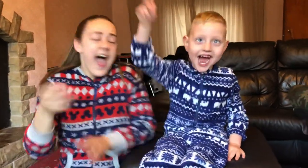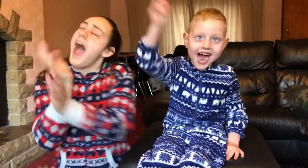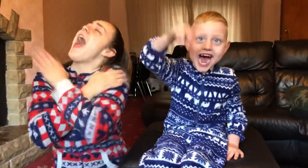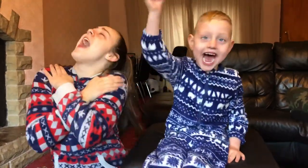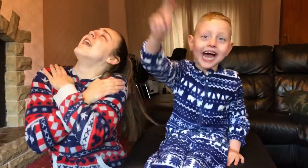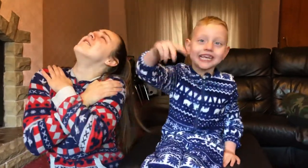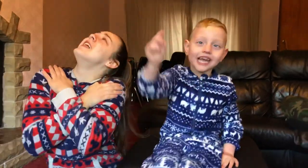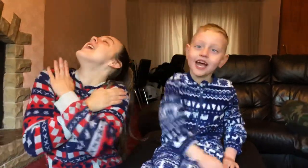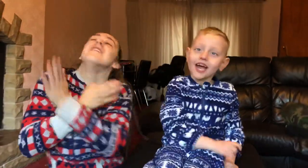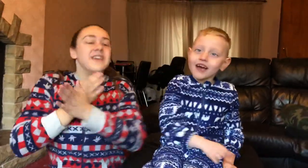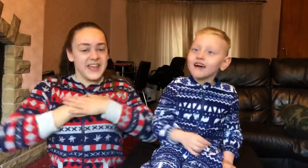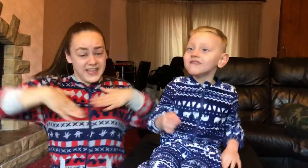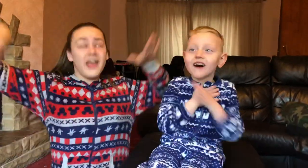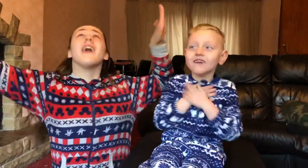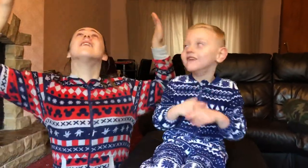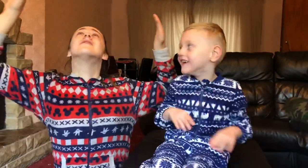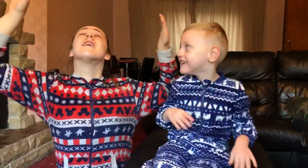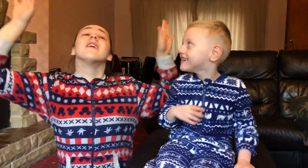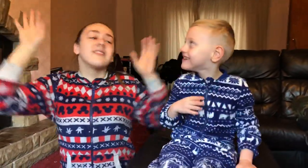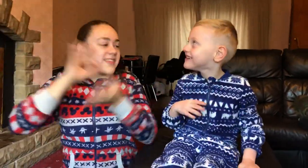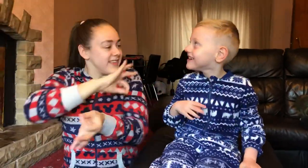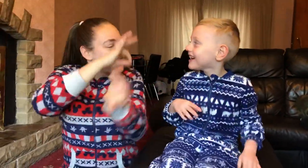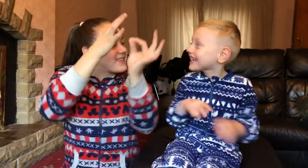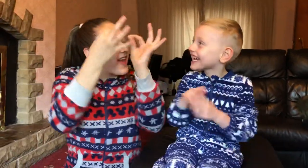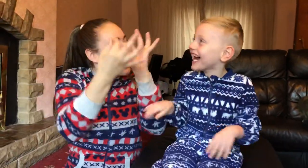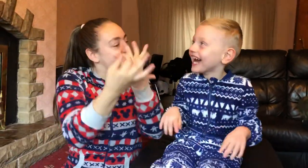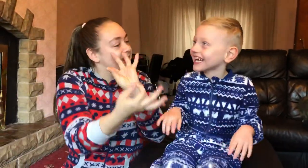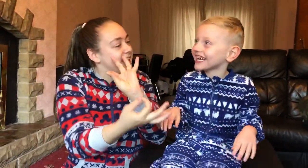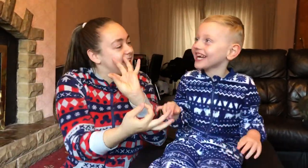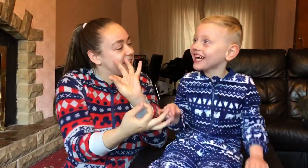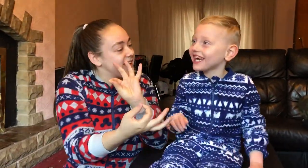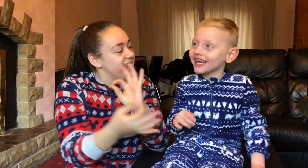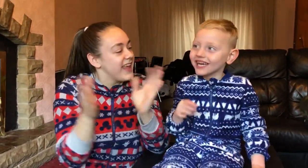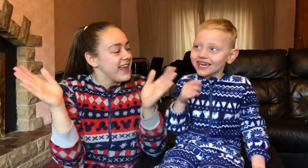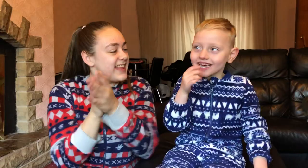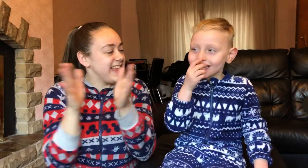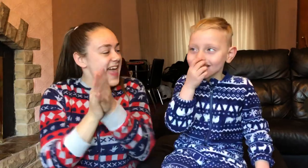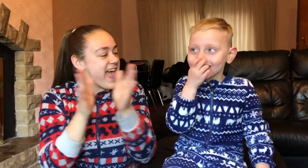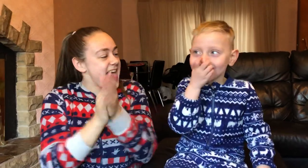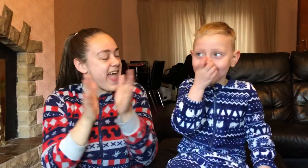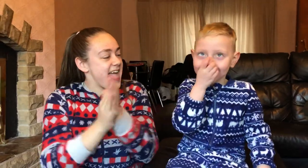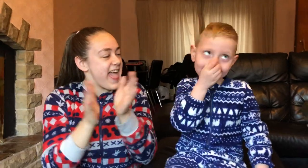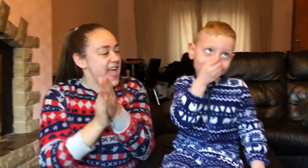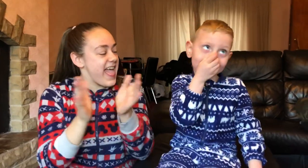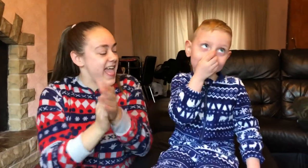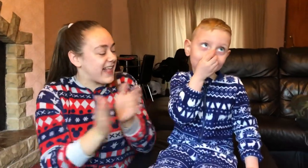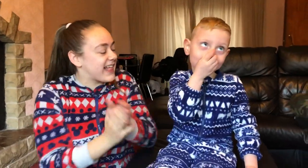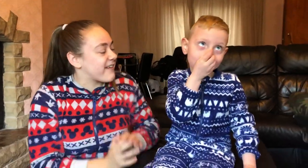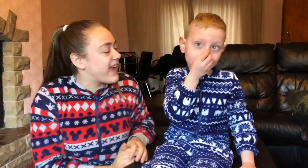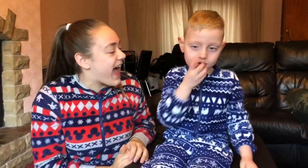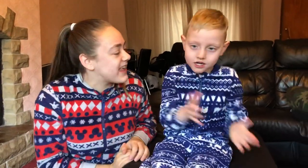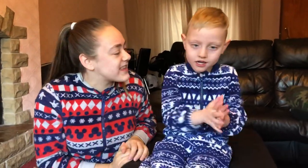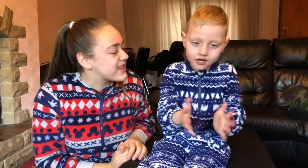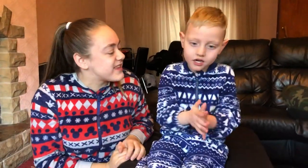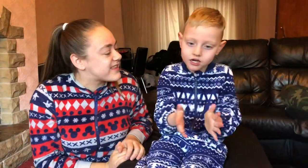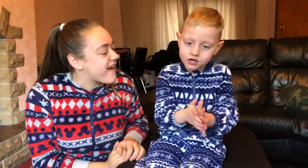I'm loving angels instead Yay! Clap your hands because she's so